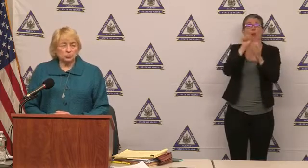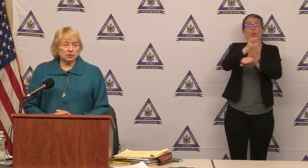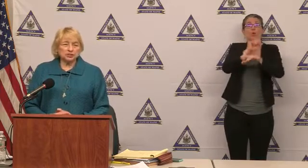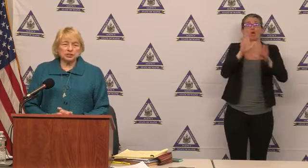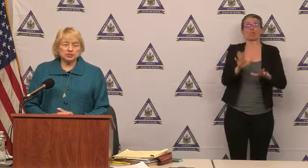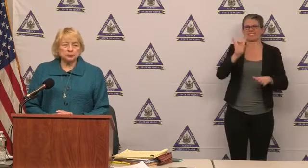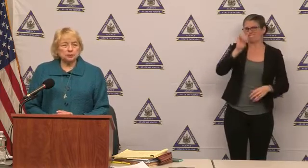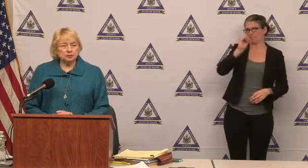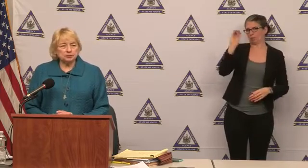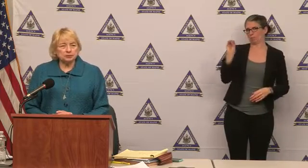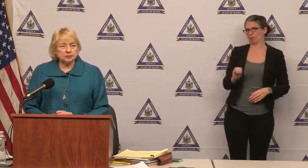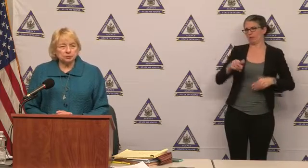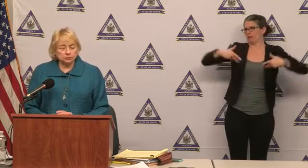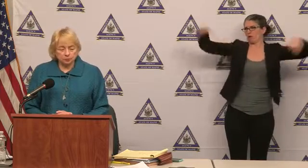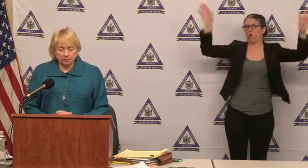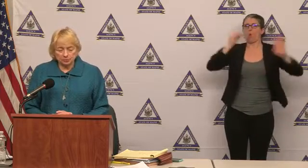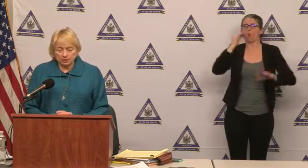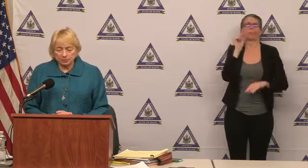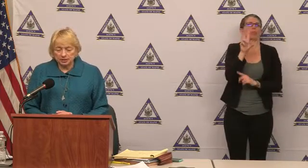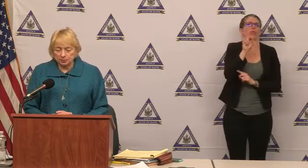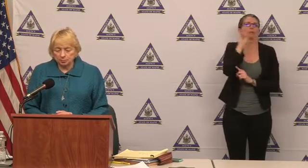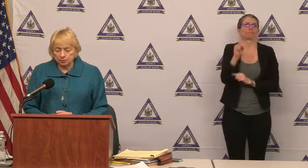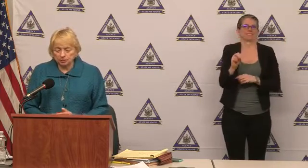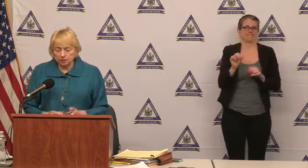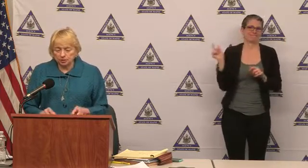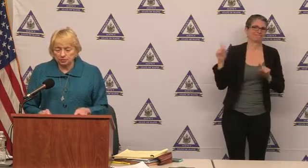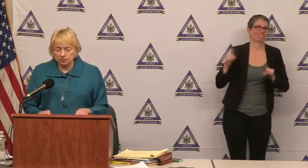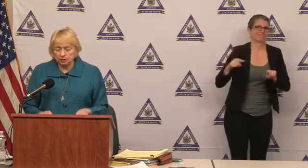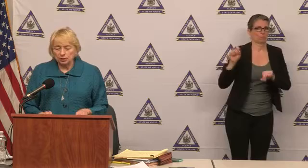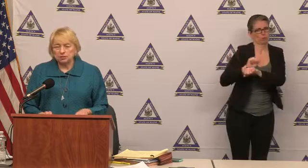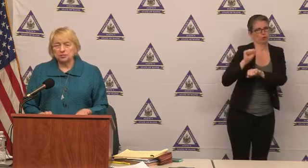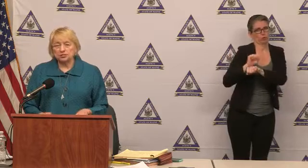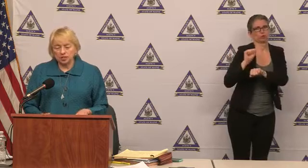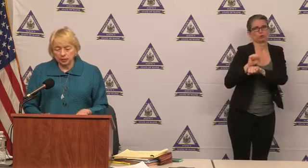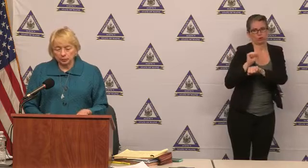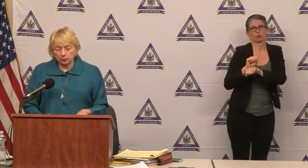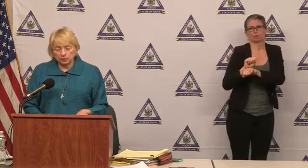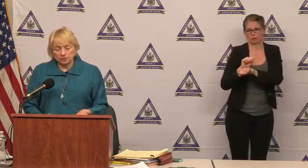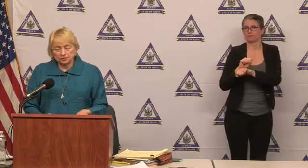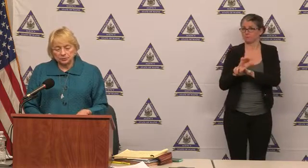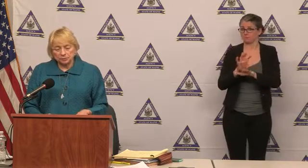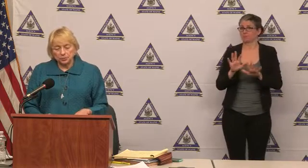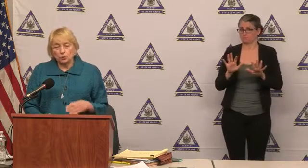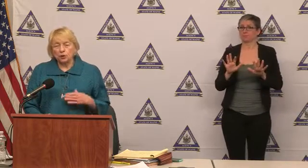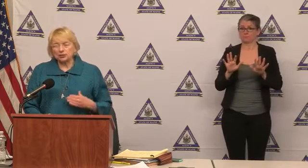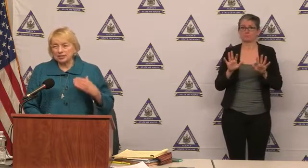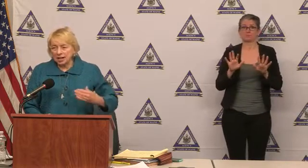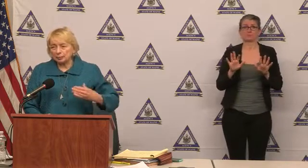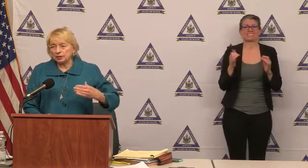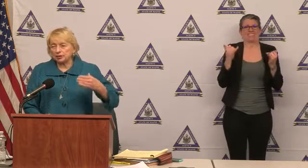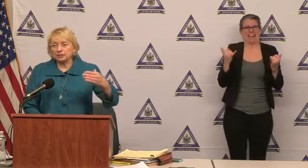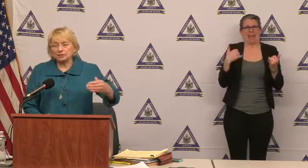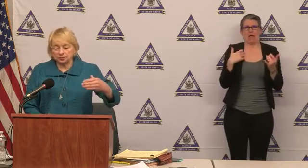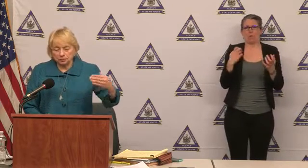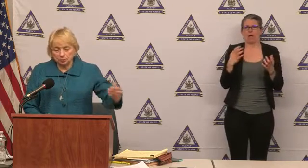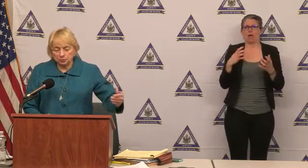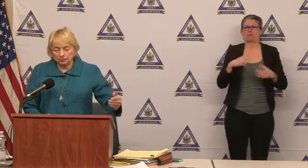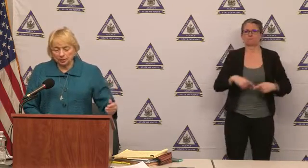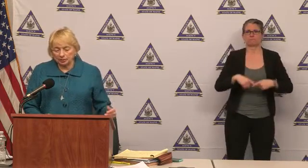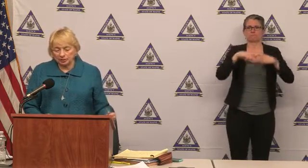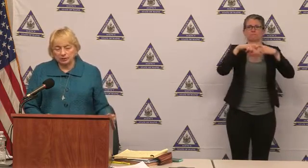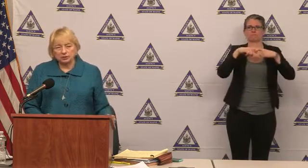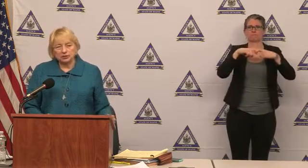And I want to take this moment to express my deep appreciation to the state employees who are adapting in this